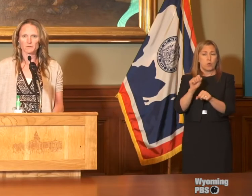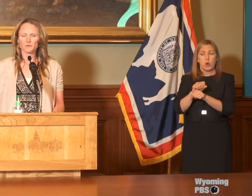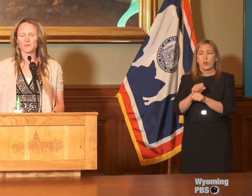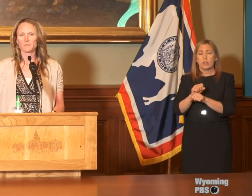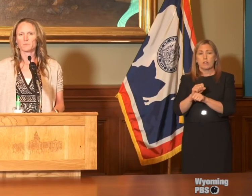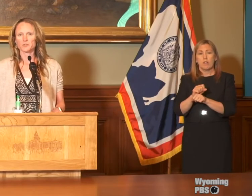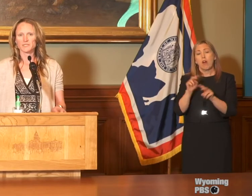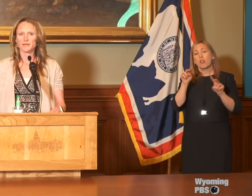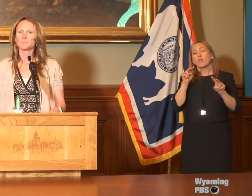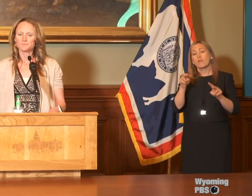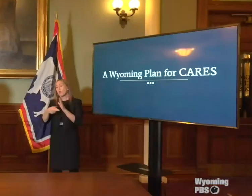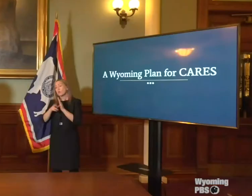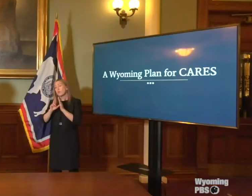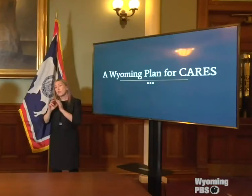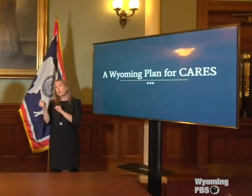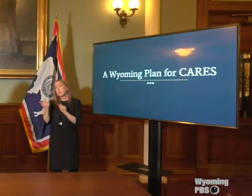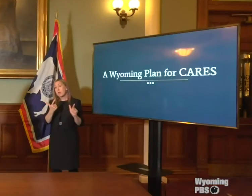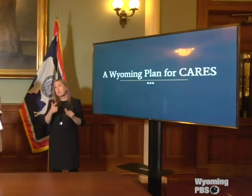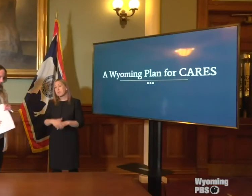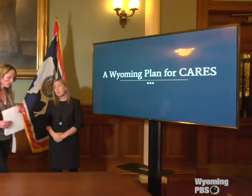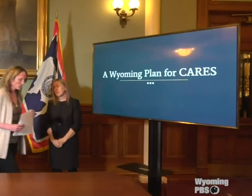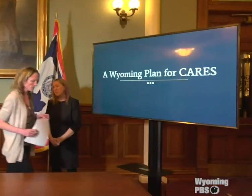look forward to reviewing them in more detail.